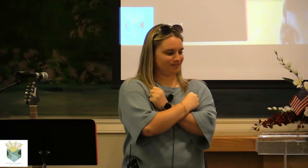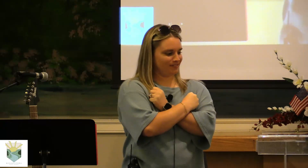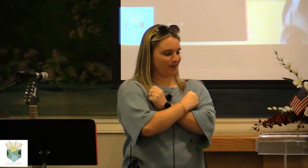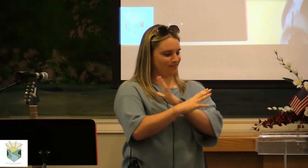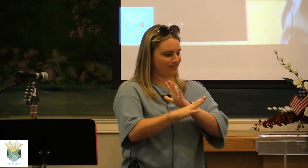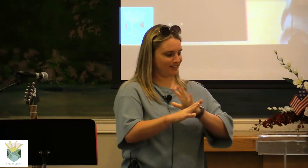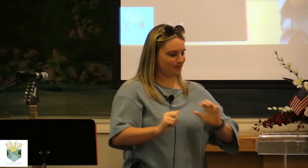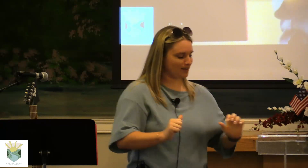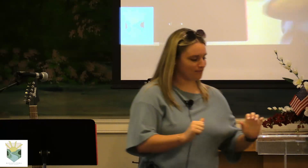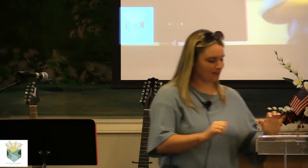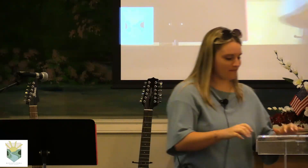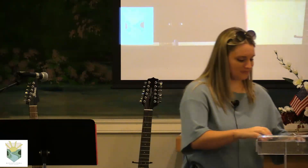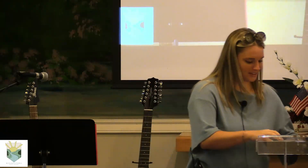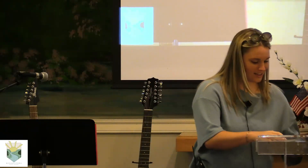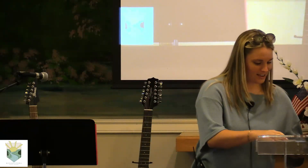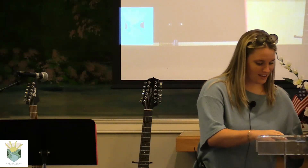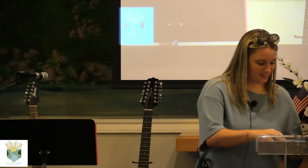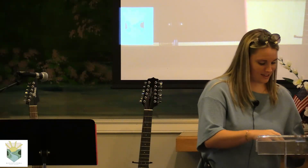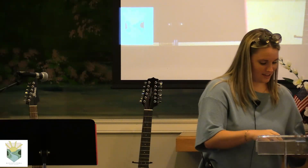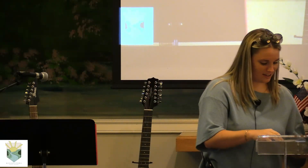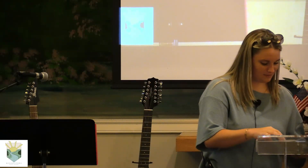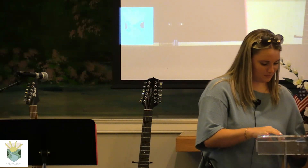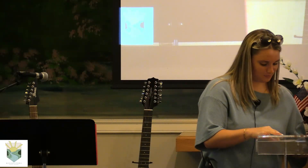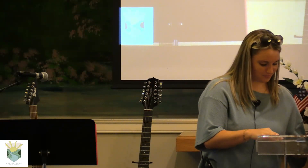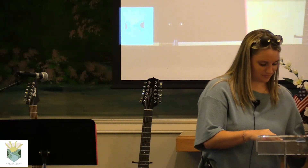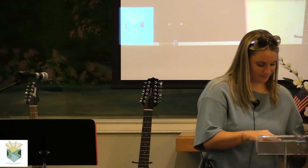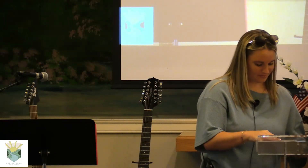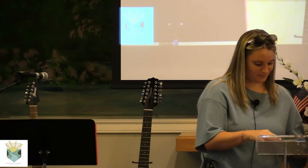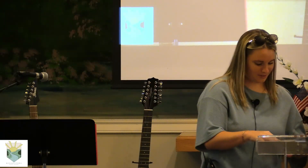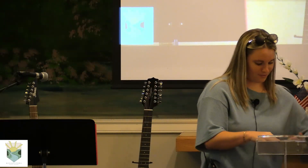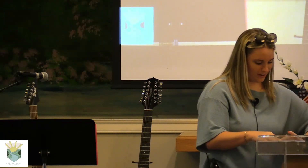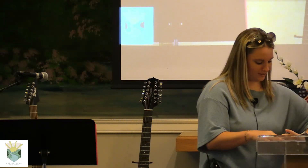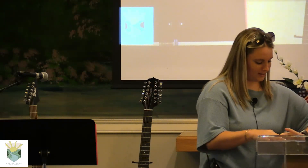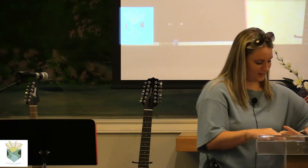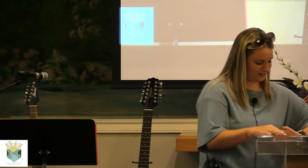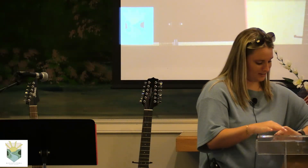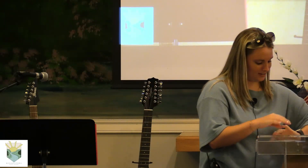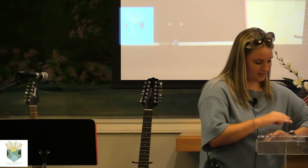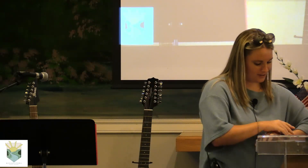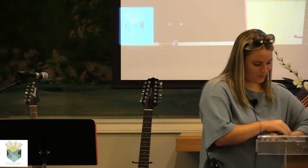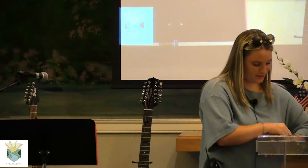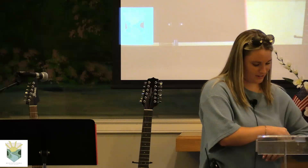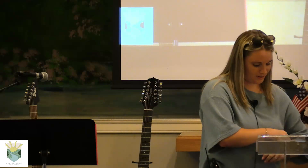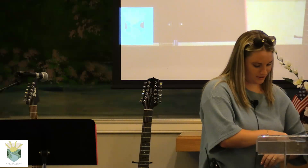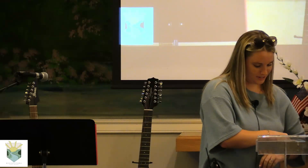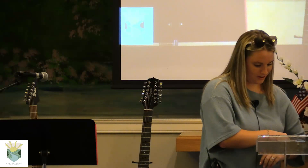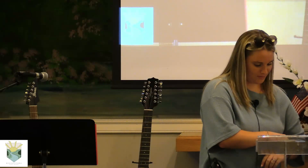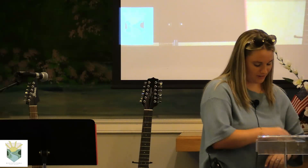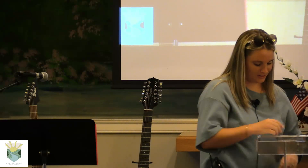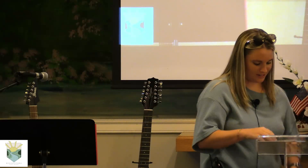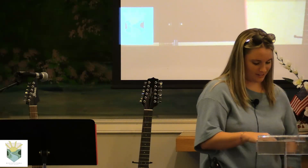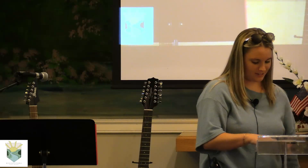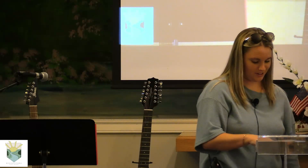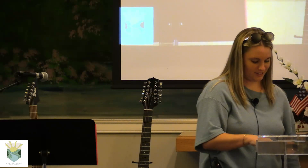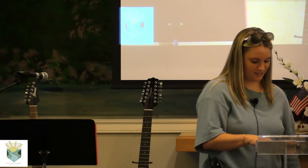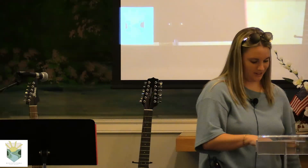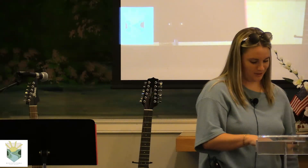Okay. So that's what I have for that. And then finally, we're going to talk about the signs that Grayson